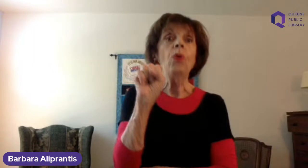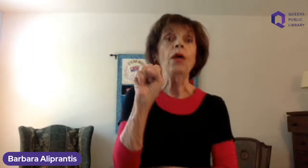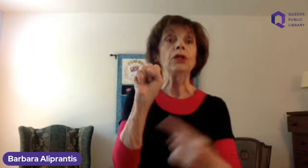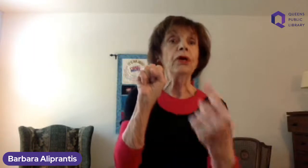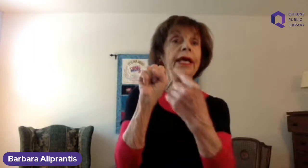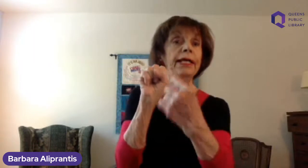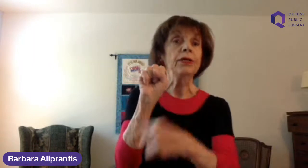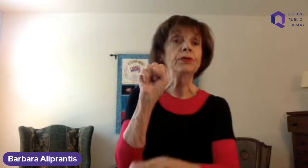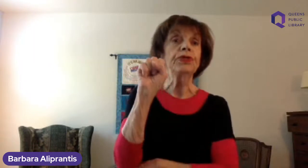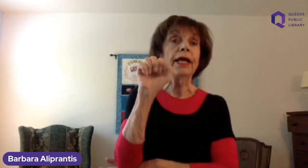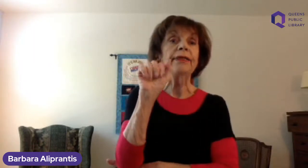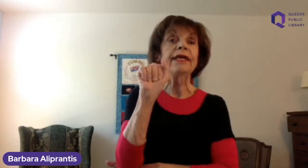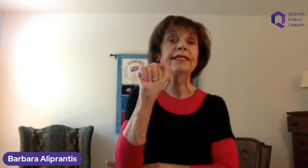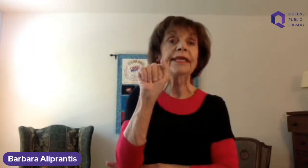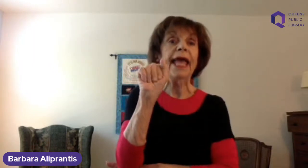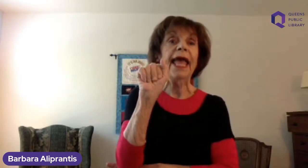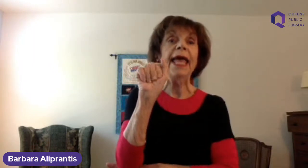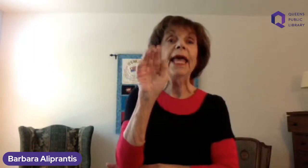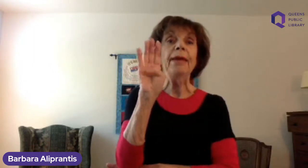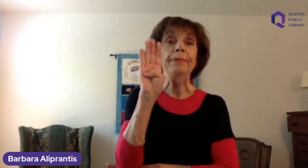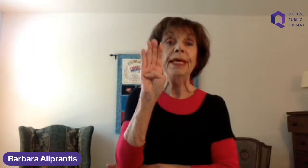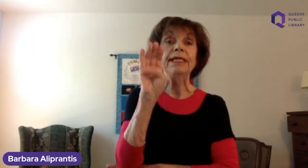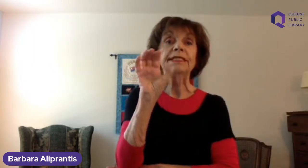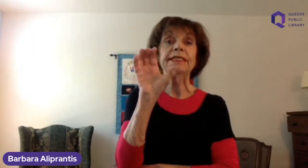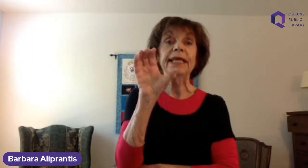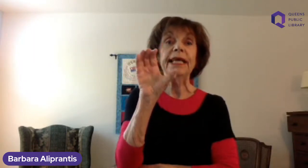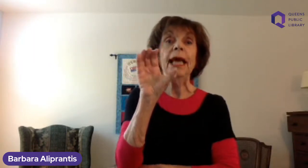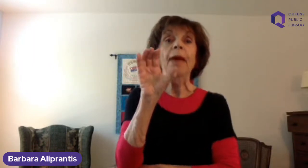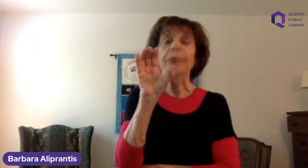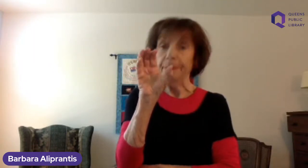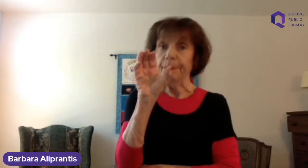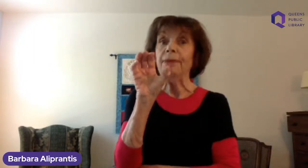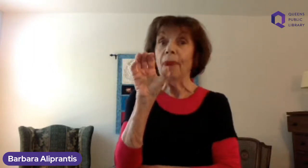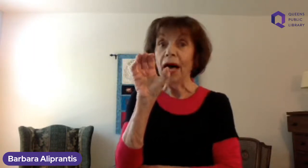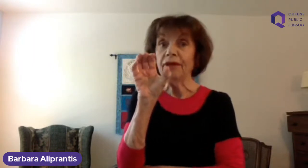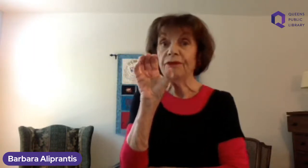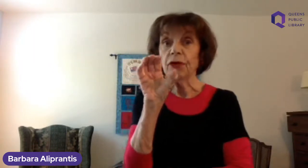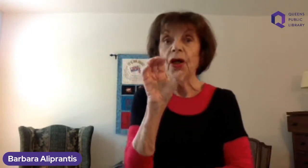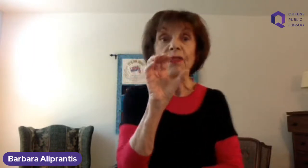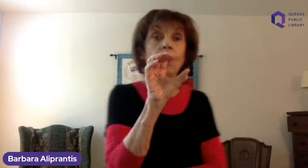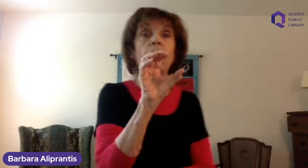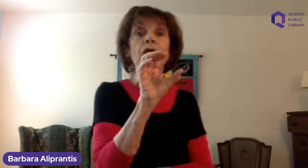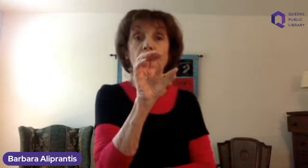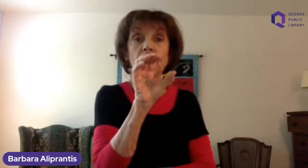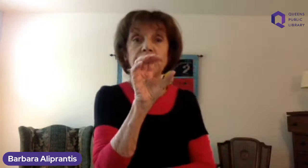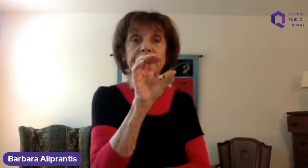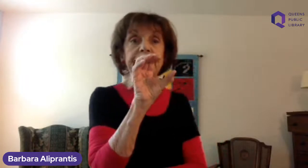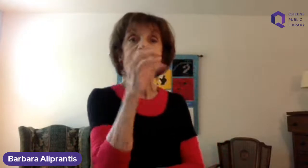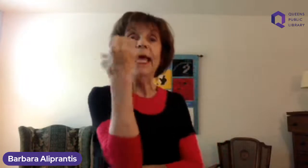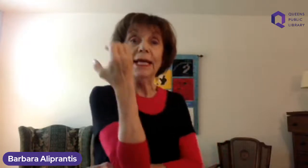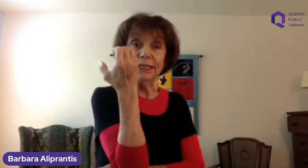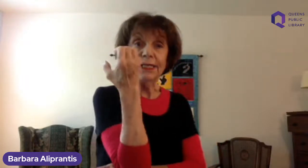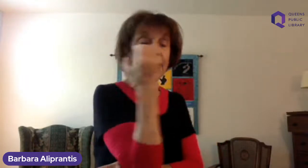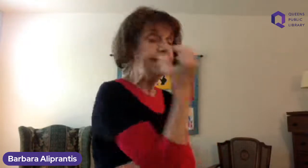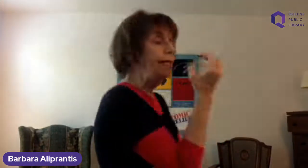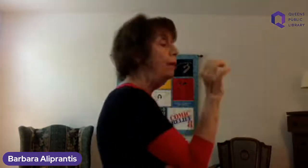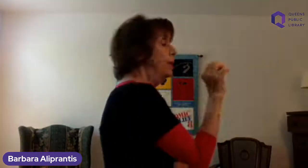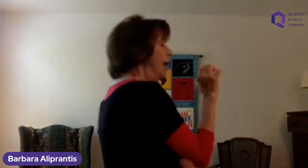are looking at you signing, they see A, B, C, but be mindful that what you see is this. When I